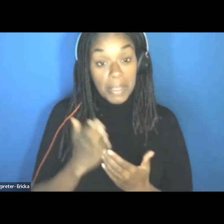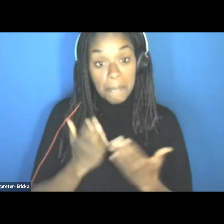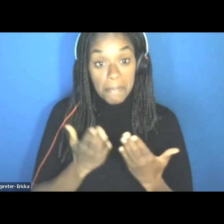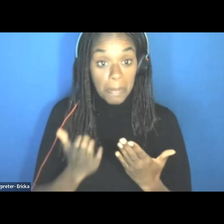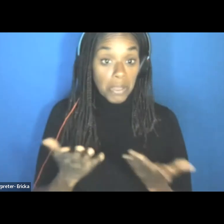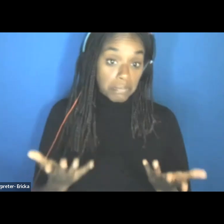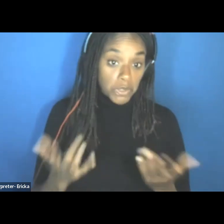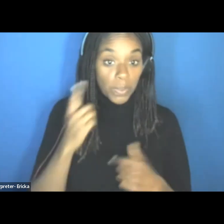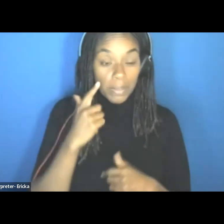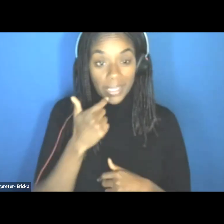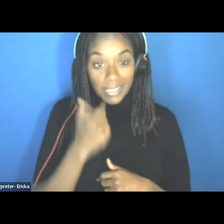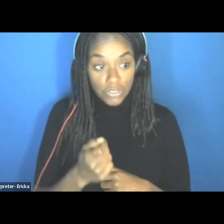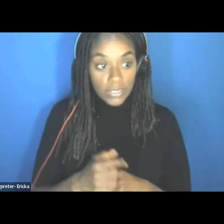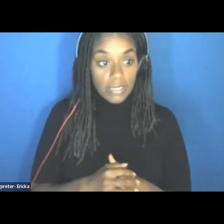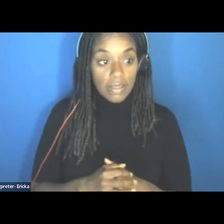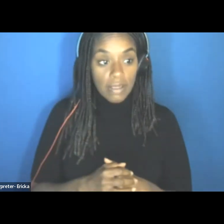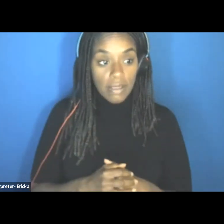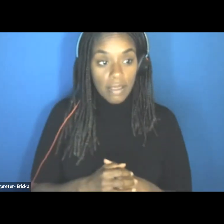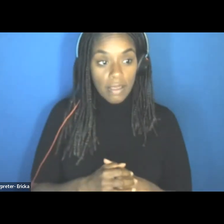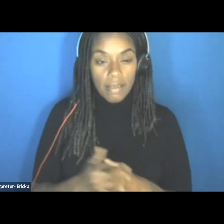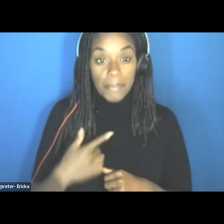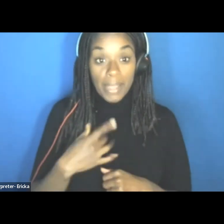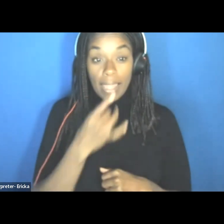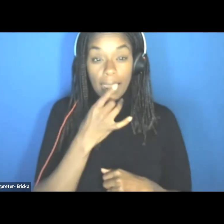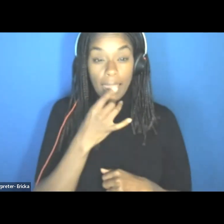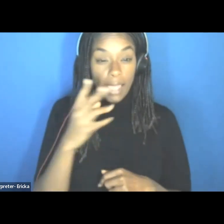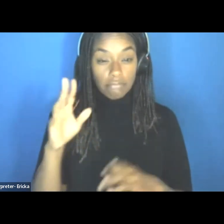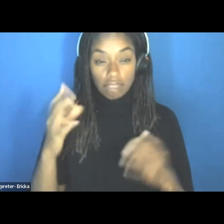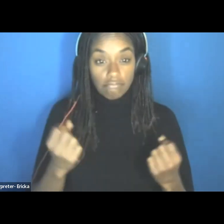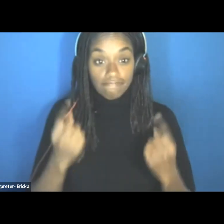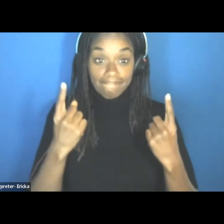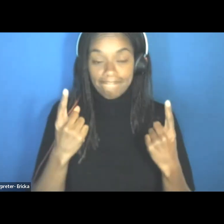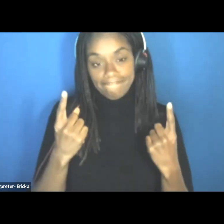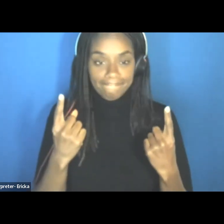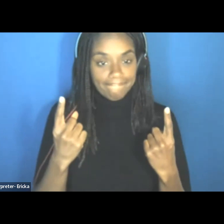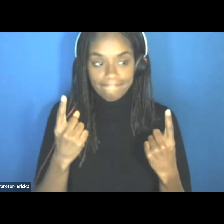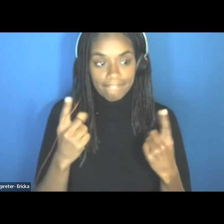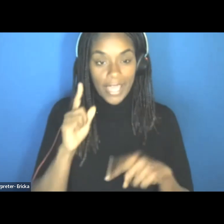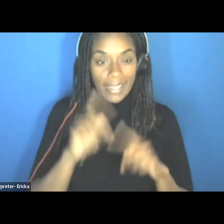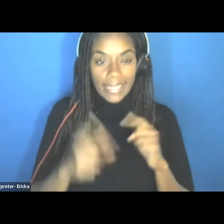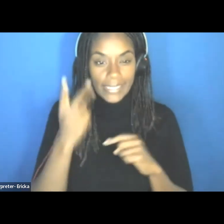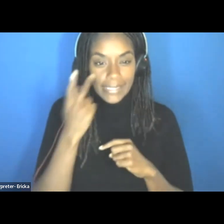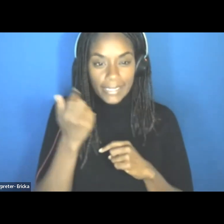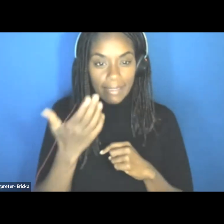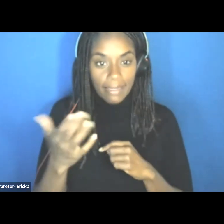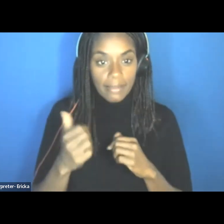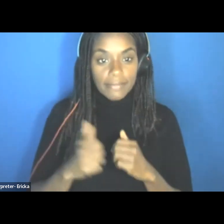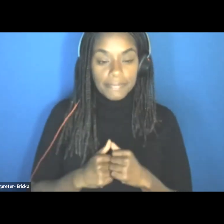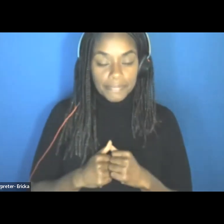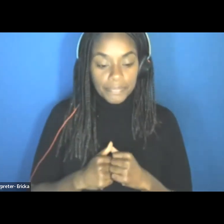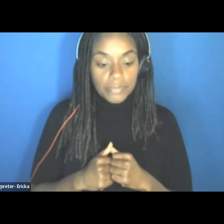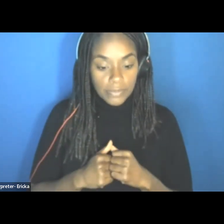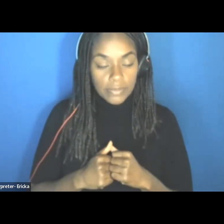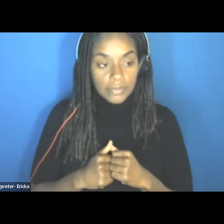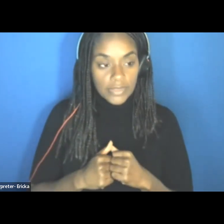that I happen to have no light perception, what basically means I can't see any light at all. And so some